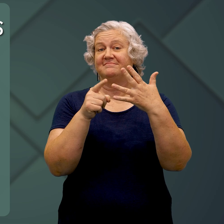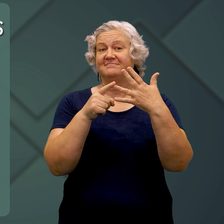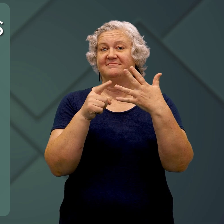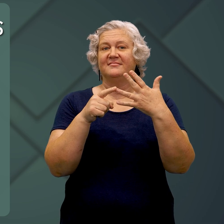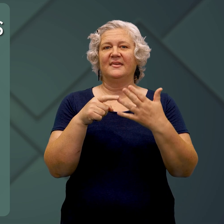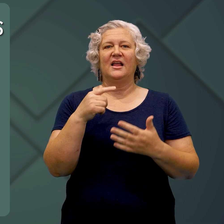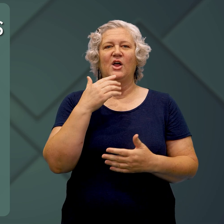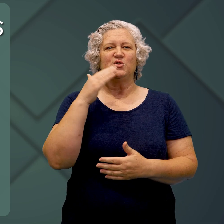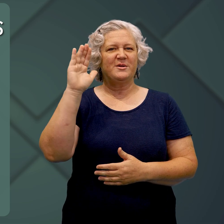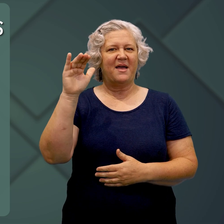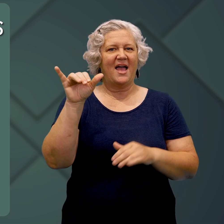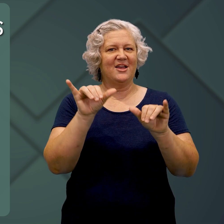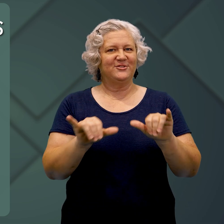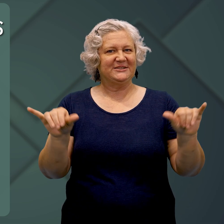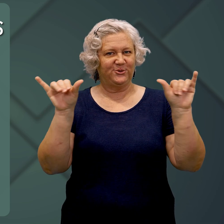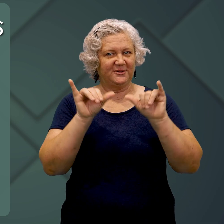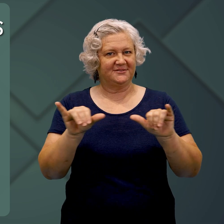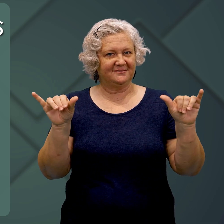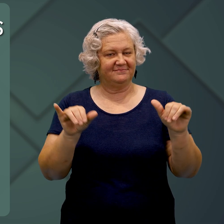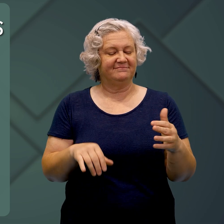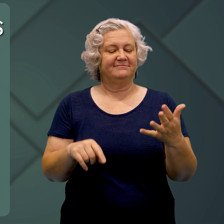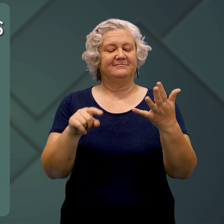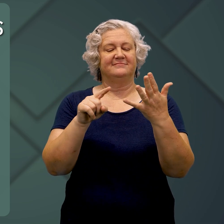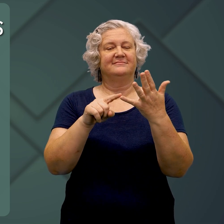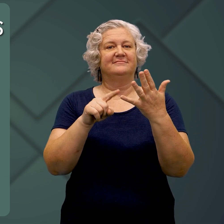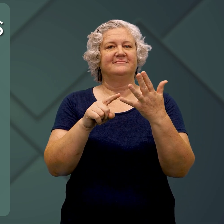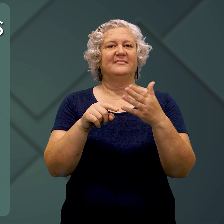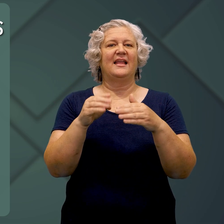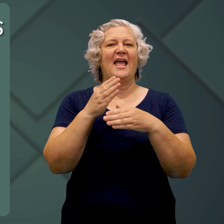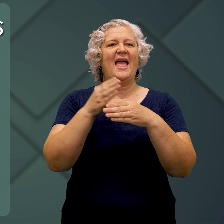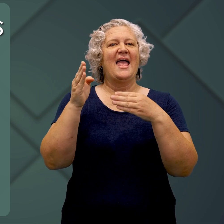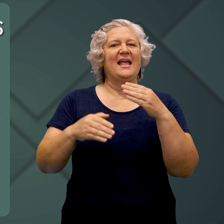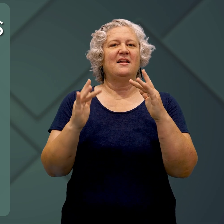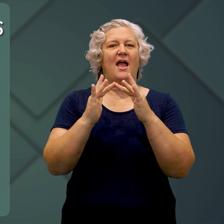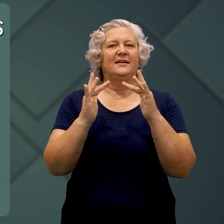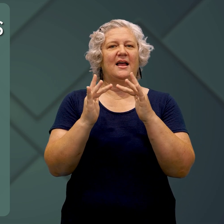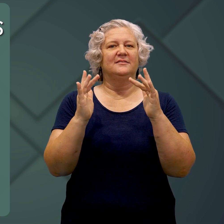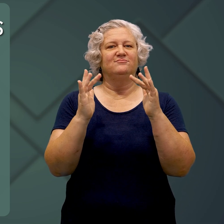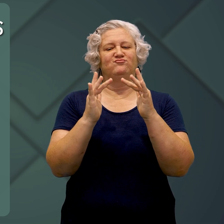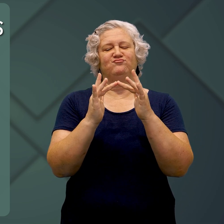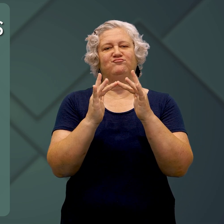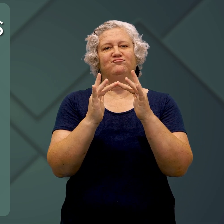Fourth, the goodbye ritual. And last, ending contact.